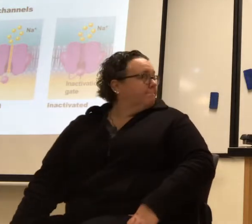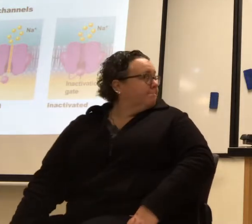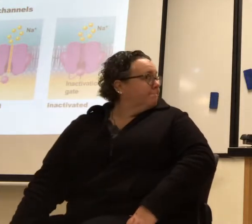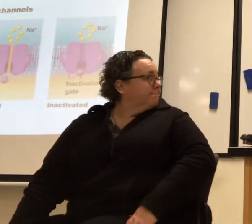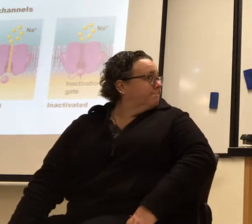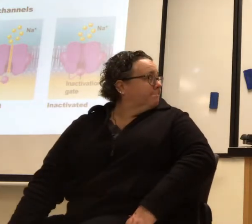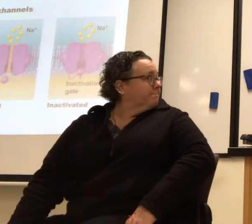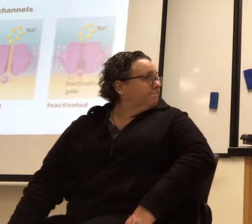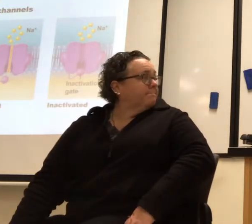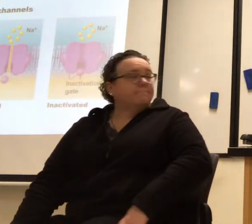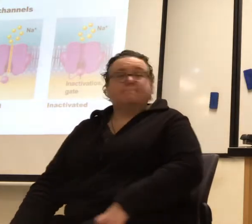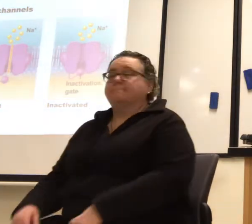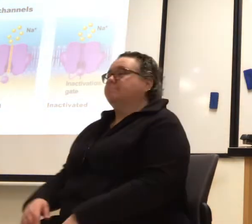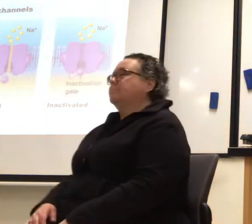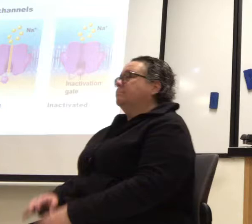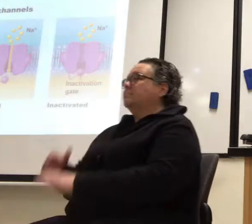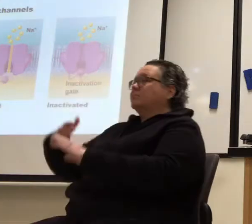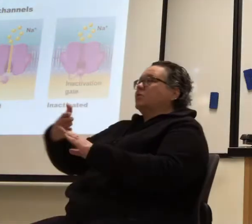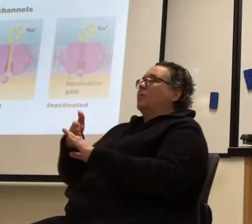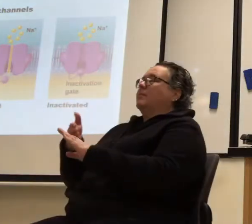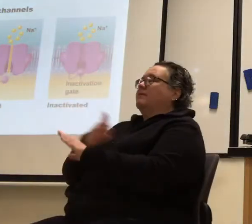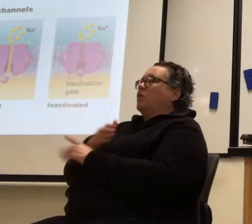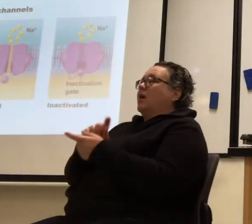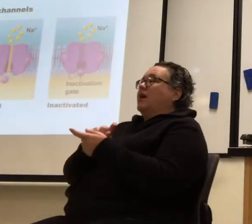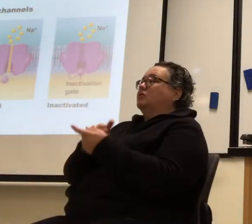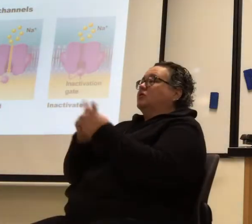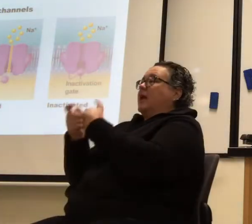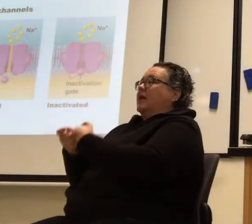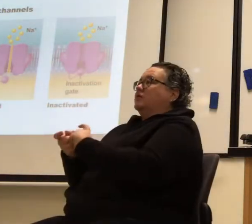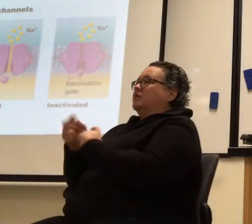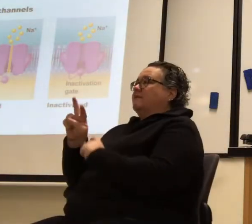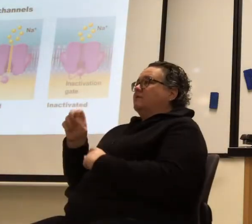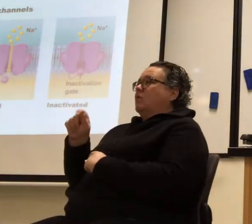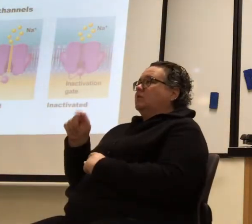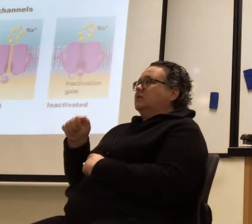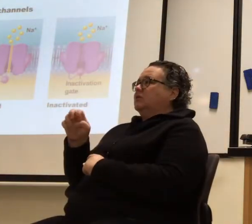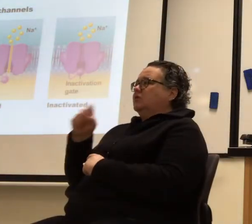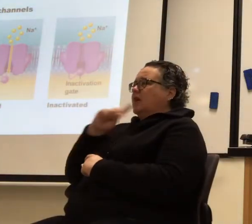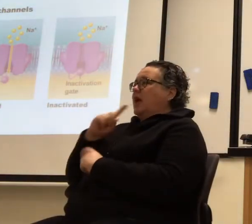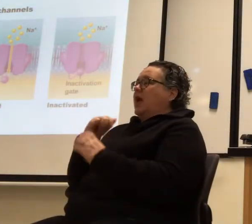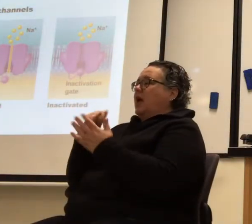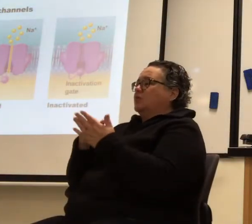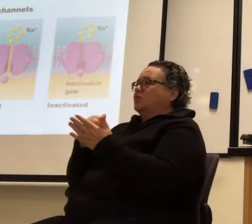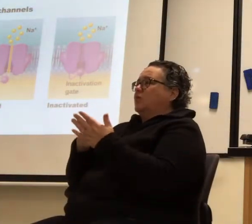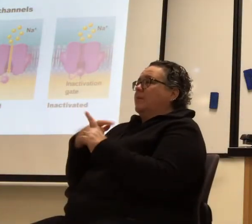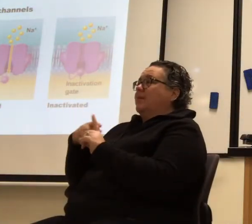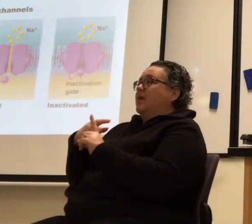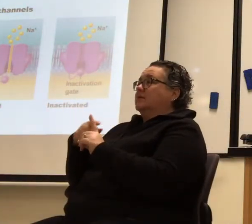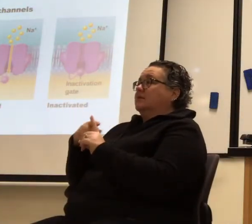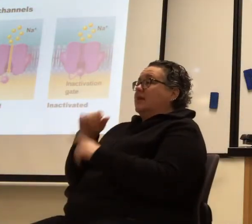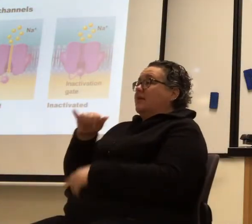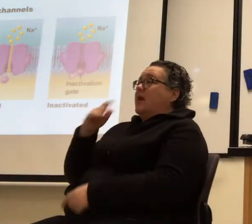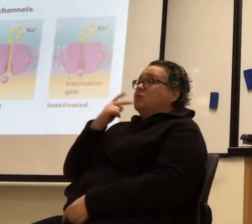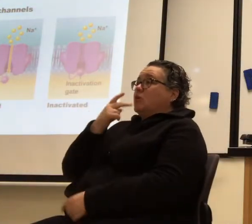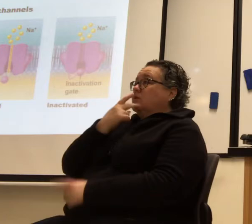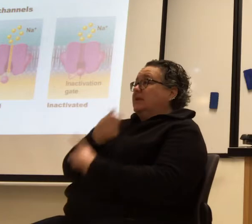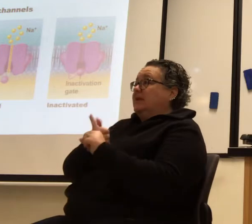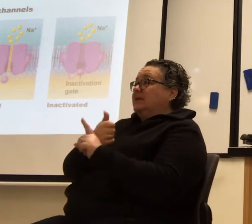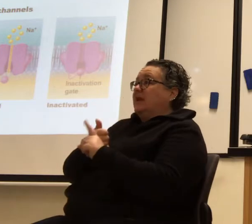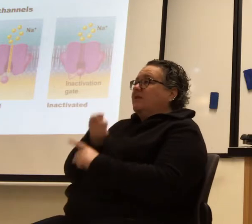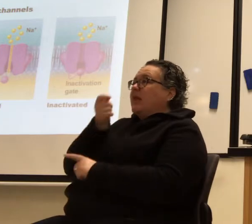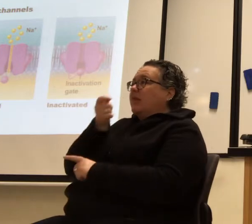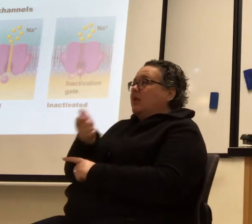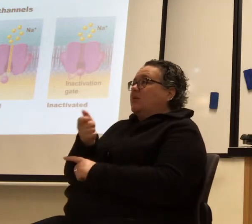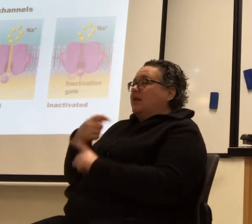And before I kind of change the voltage here, let's look what I drew a little plus sign. In this protein right here, there's a little bit of